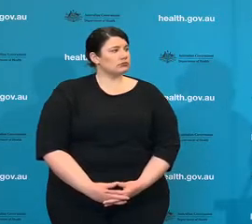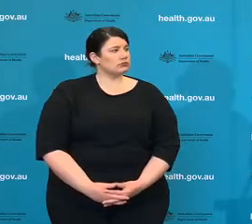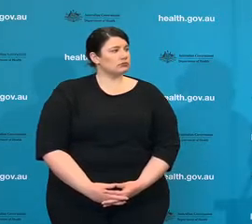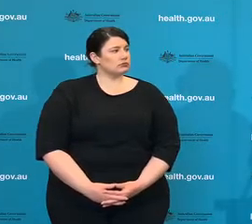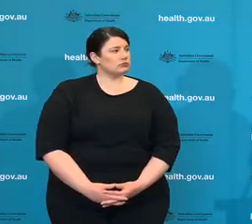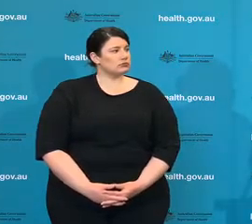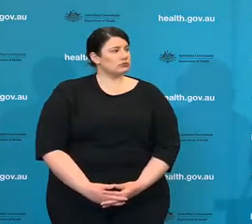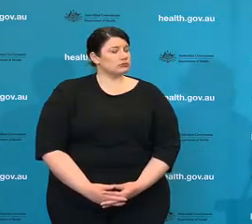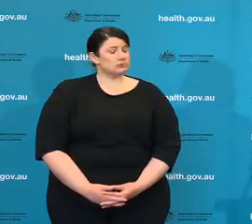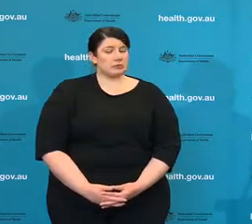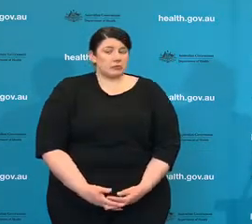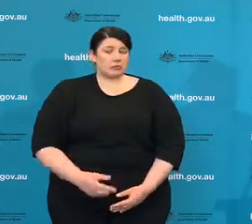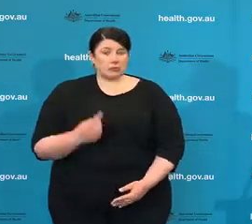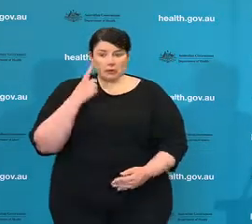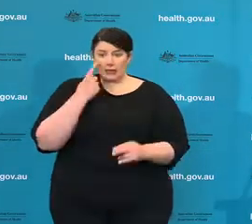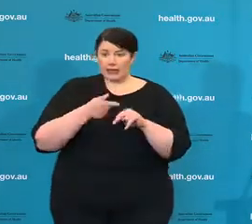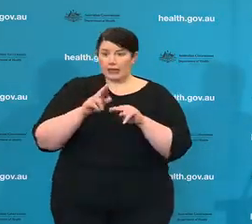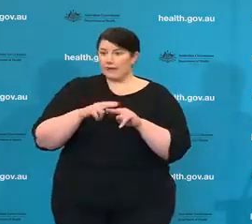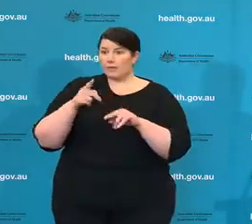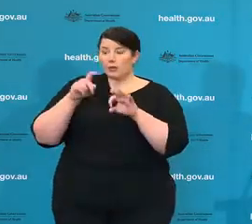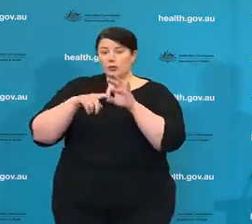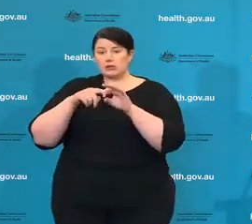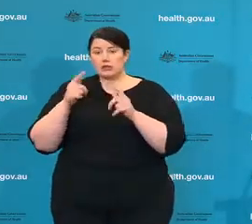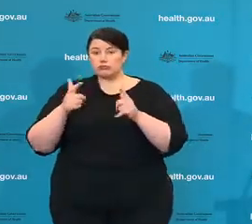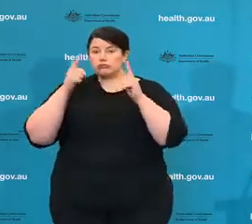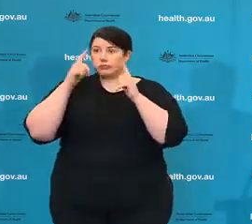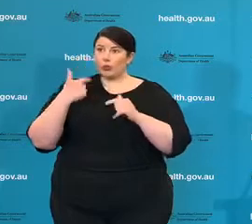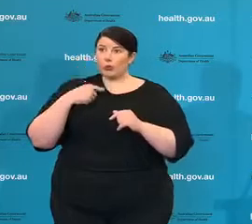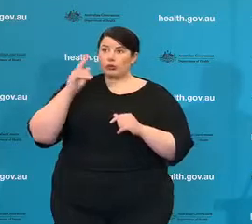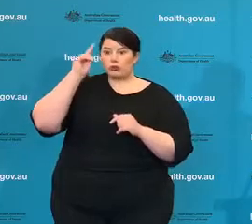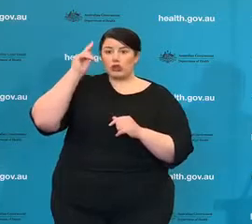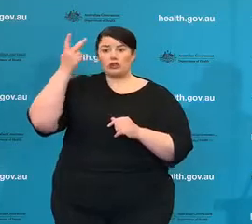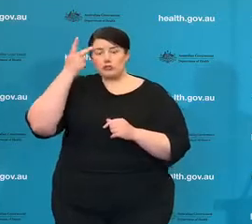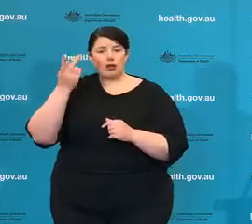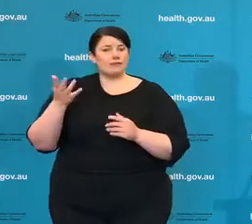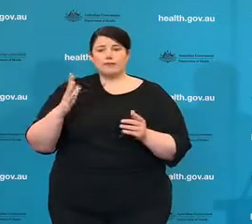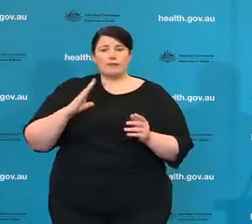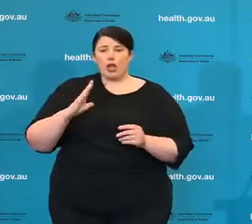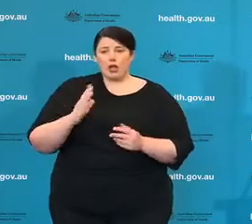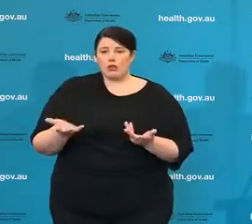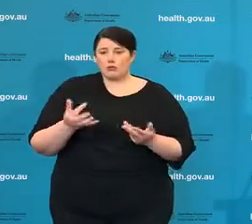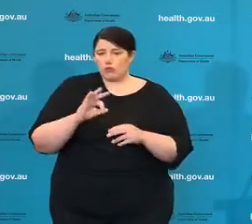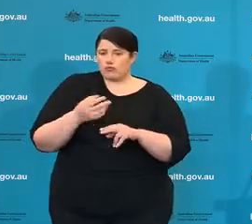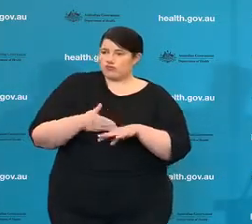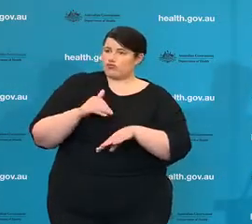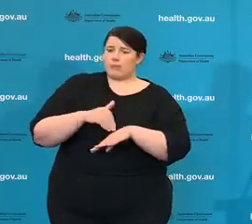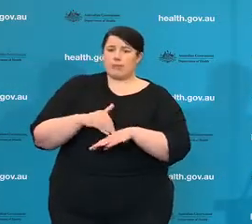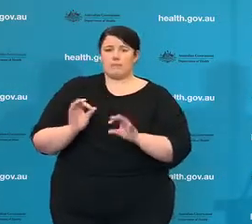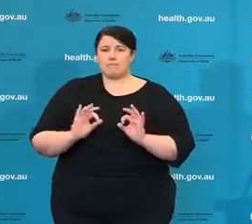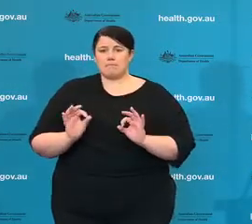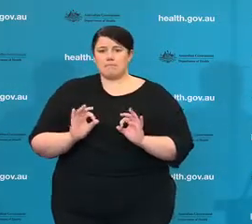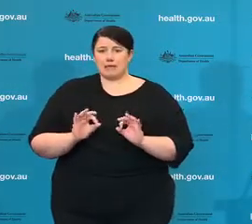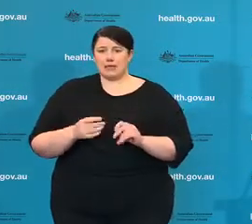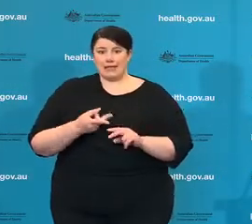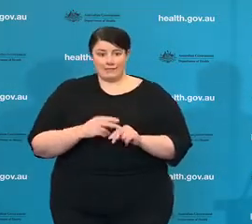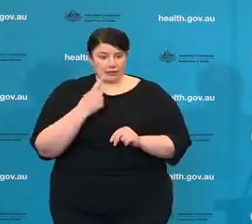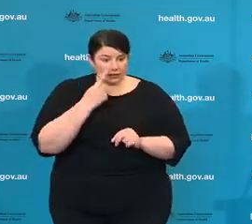okay to change one's mind as government in response to some clear needs